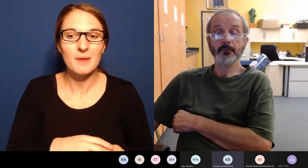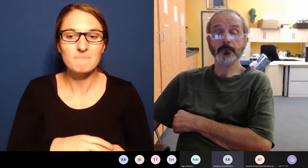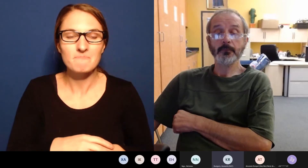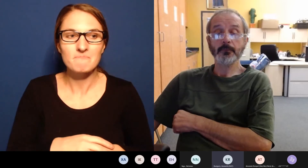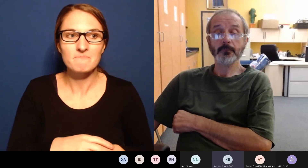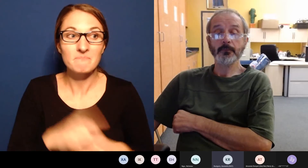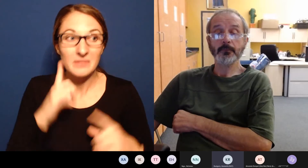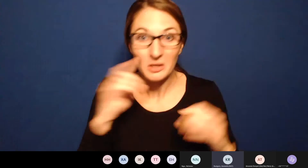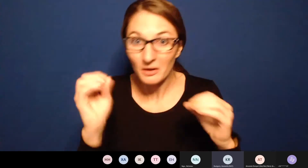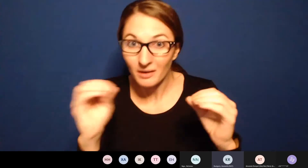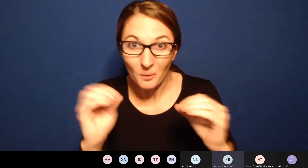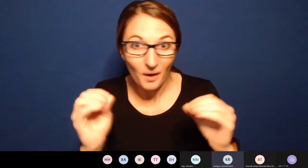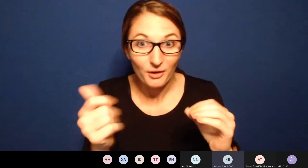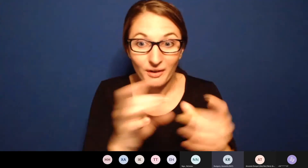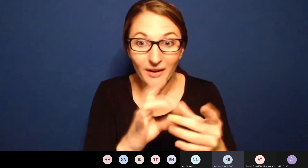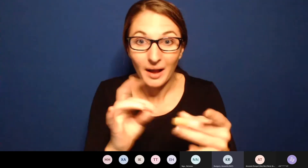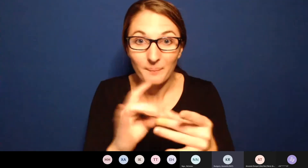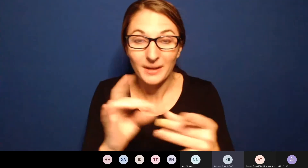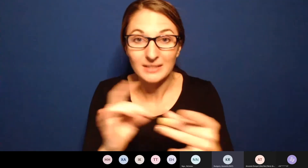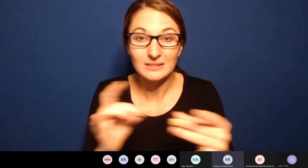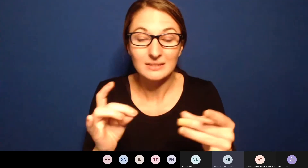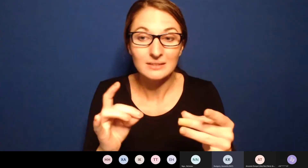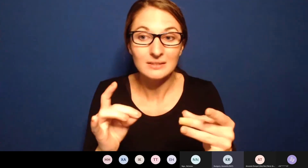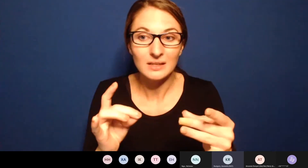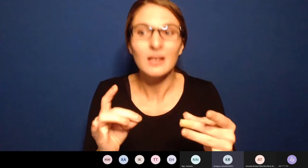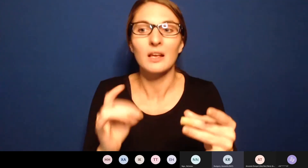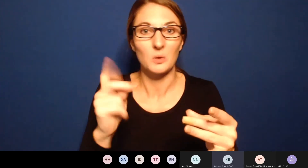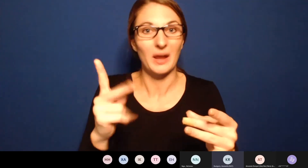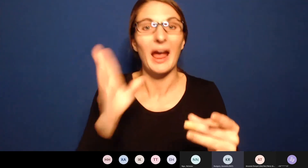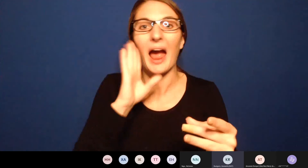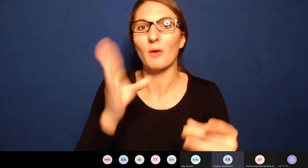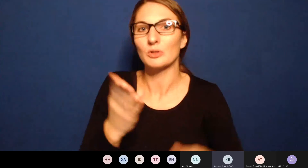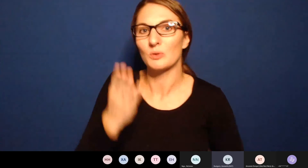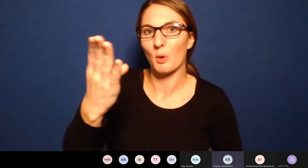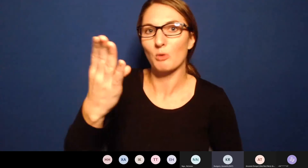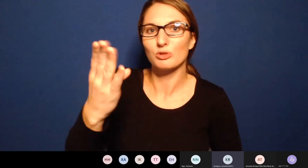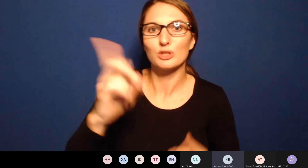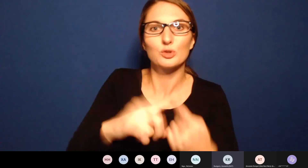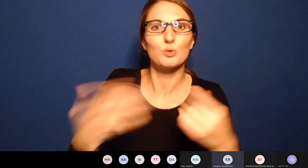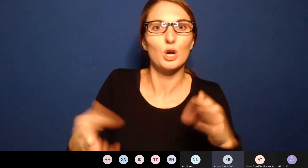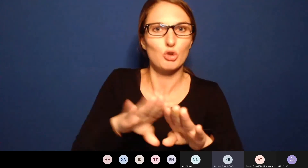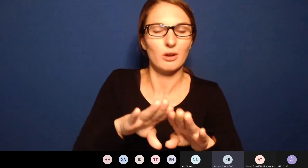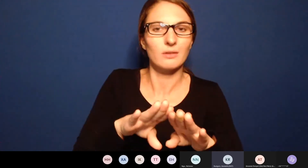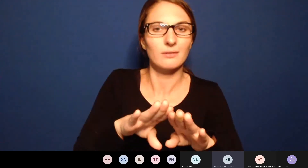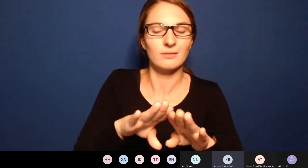Not hearing any other comments, I'm gonna entertain a motion to adjourn.